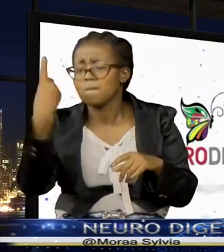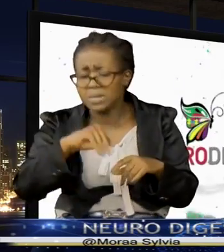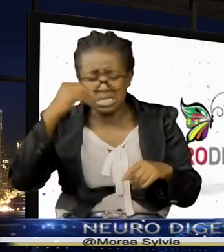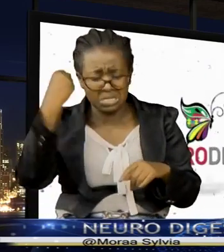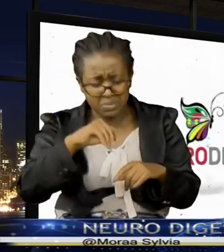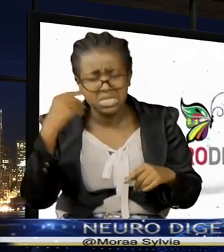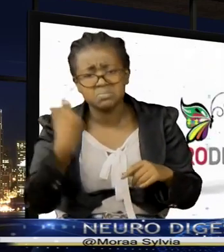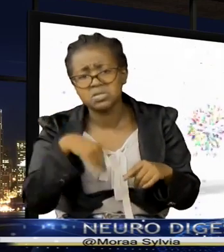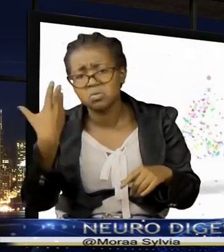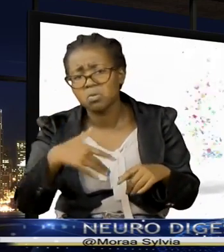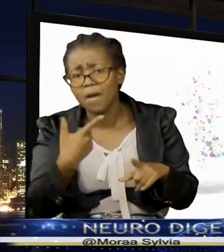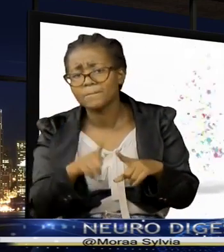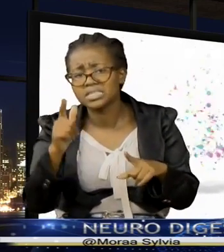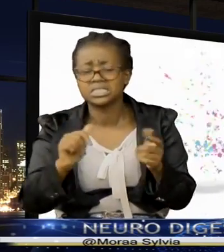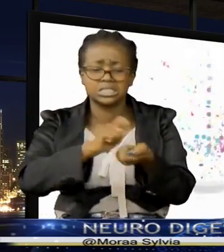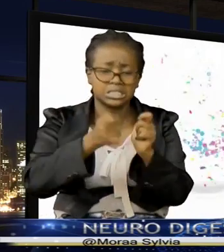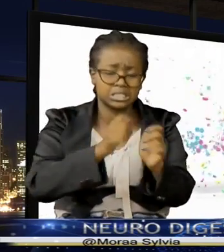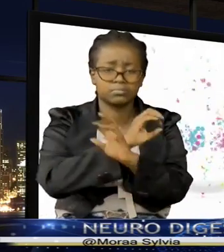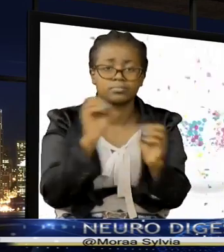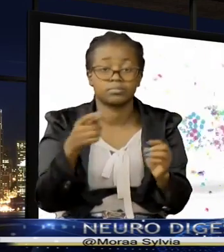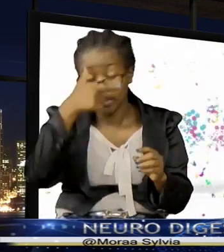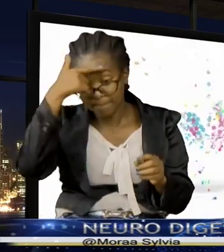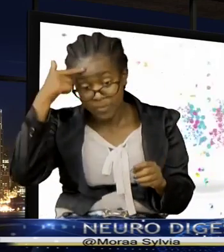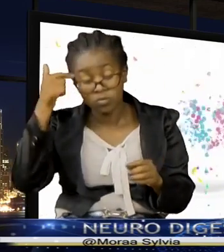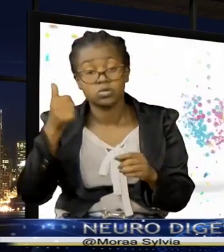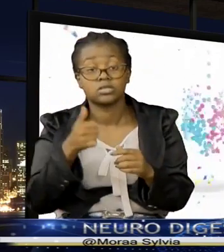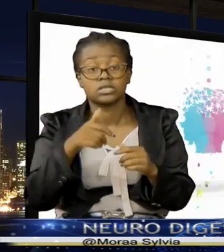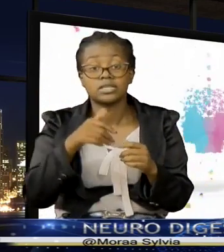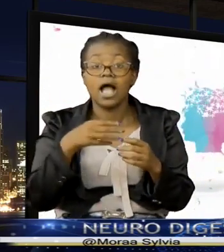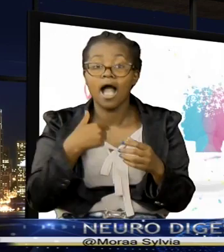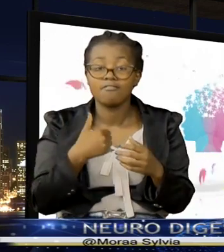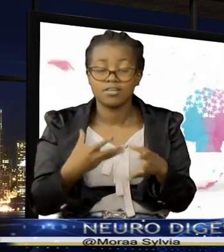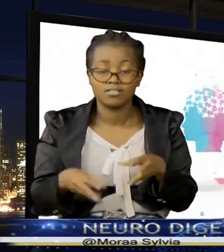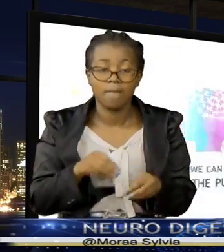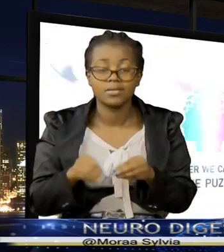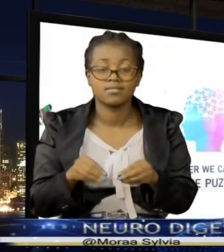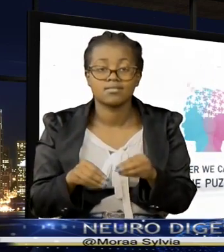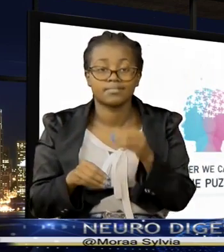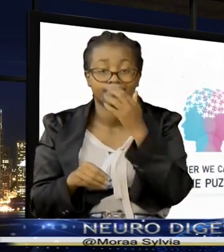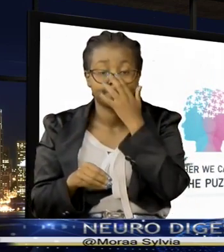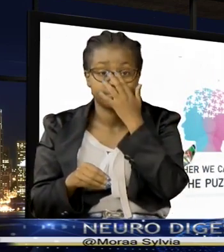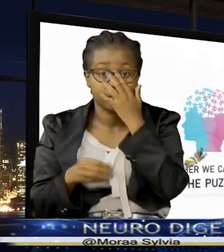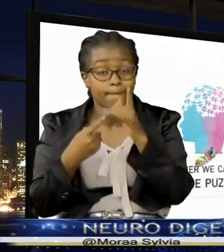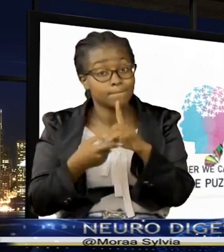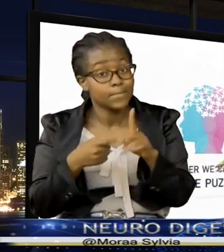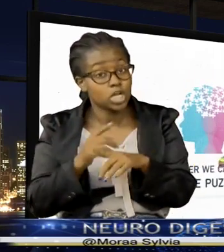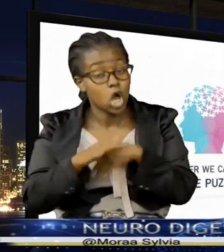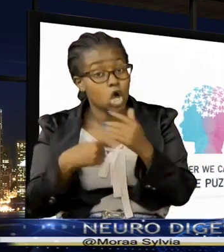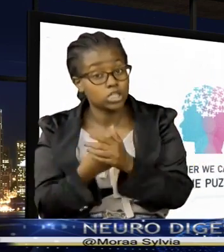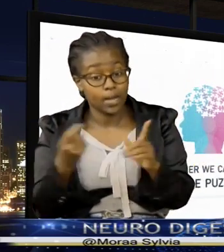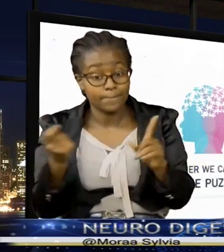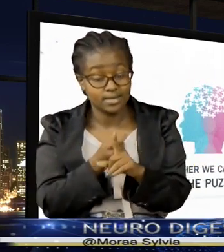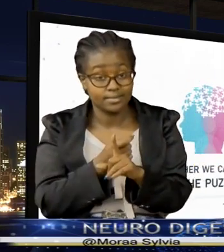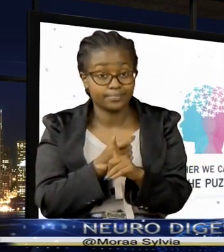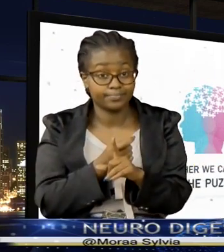so many times, but this never changes? Because it's just a disability like any other. But all this can be